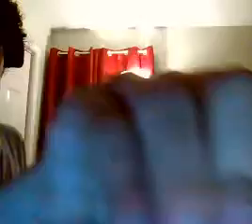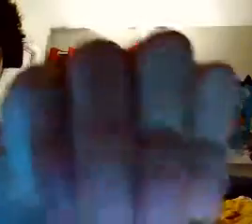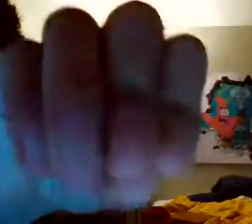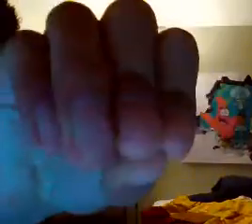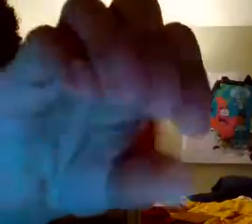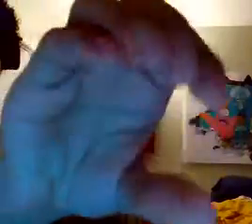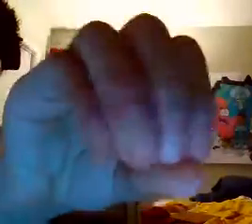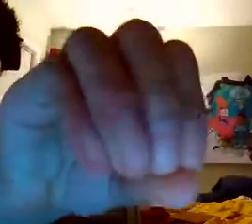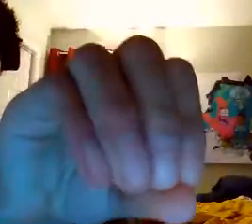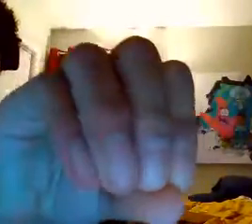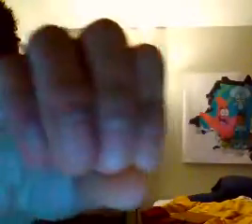So,